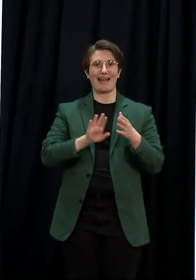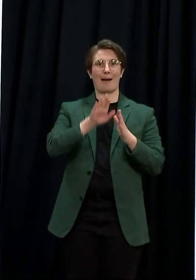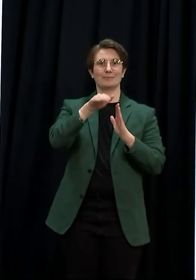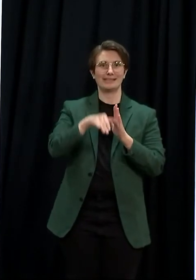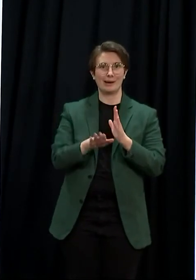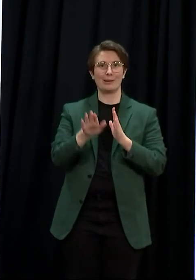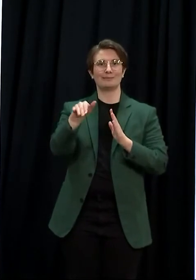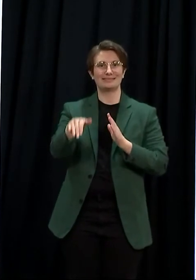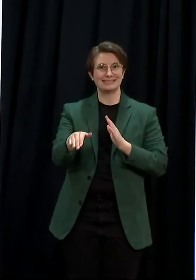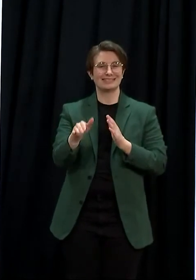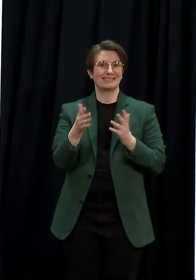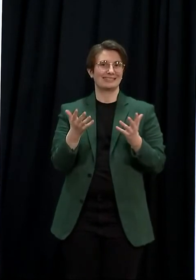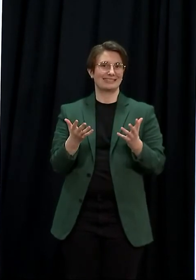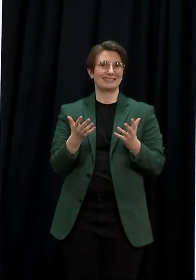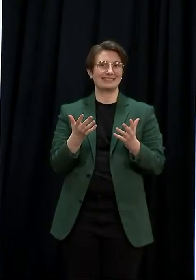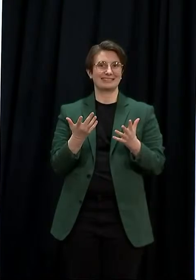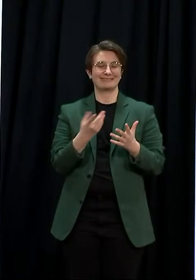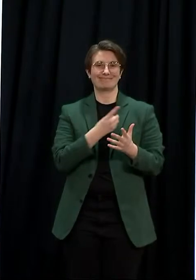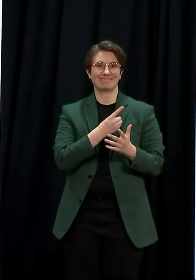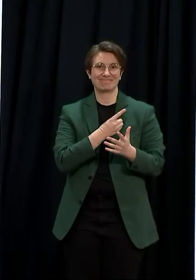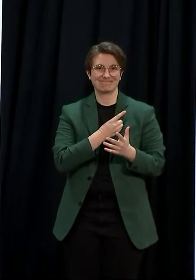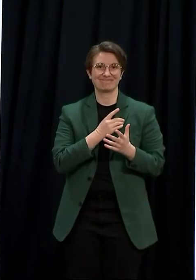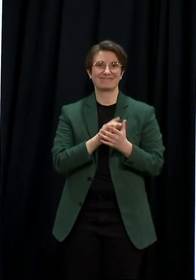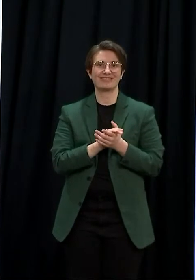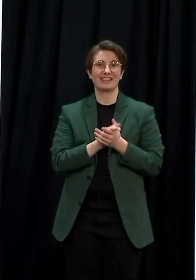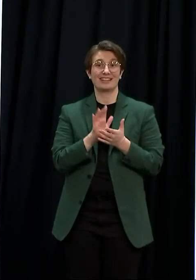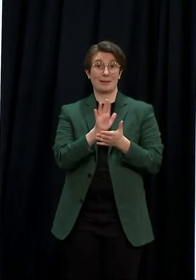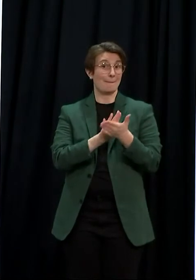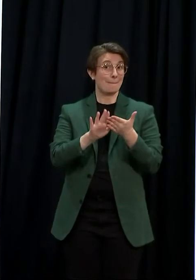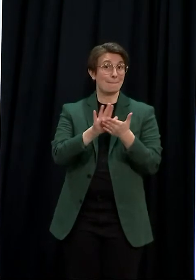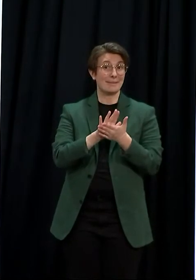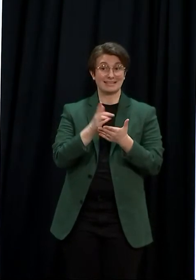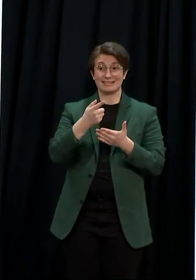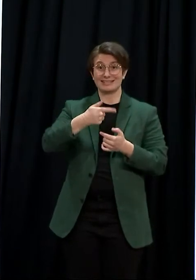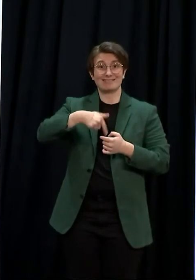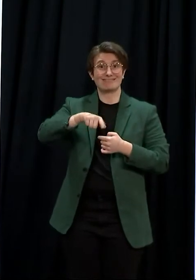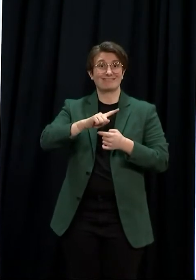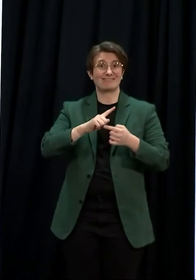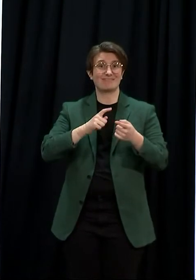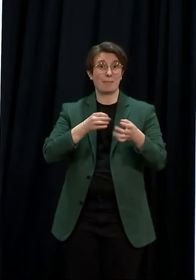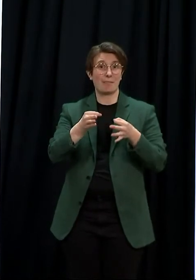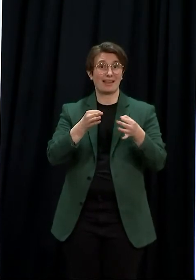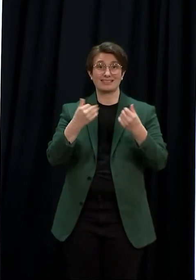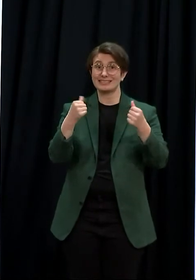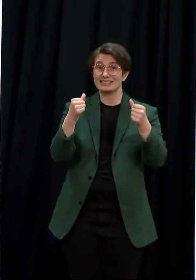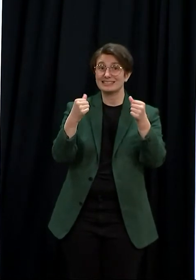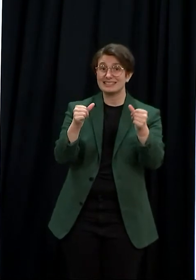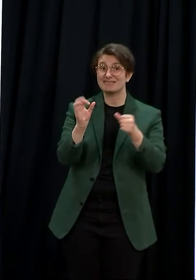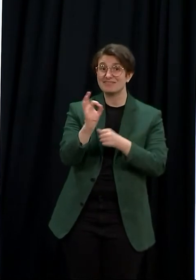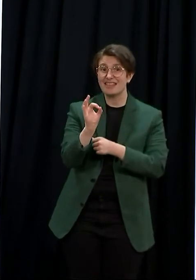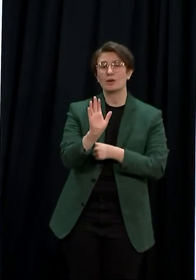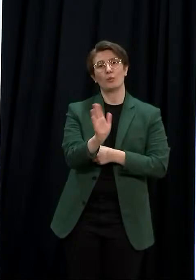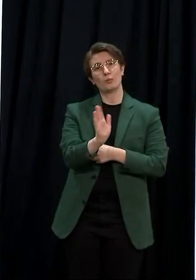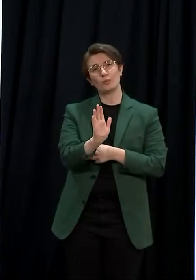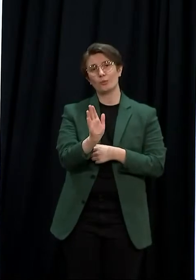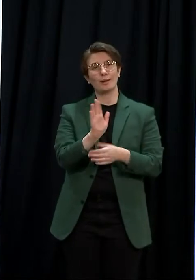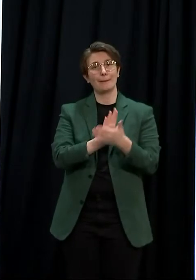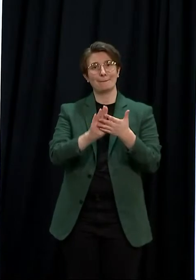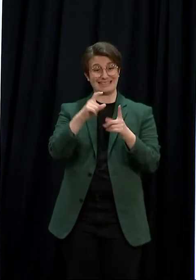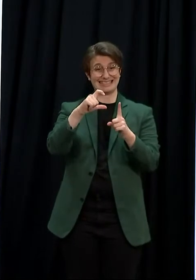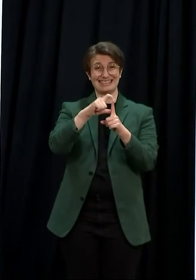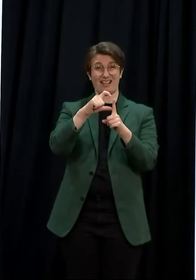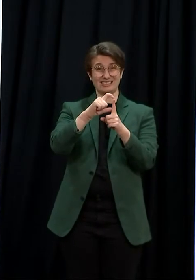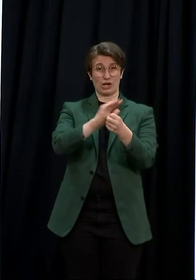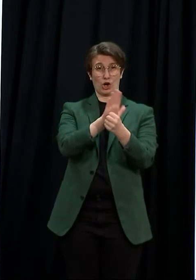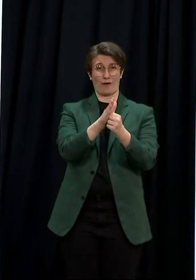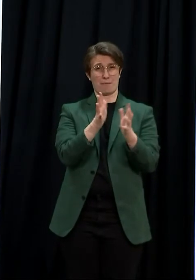of failure. It's not a sign that what we are doing isn't working. It just means that Delta is harder, and the tail, therefore,